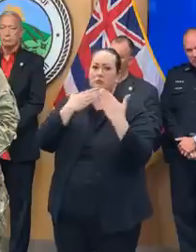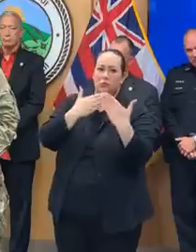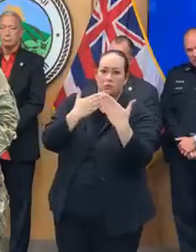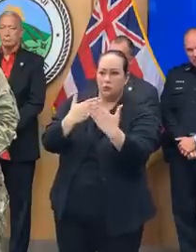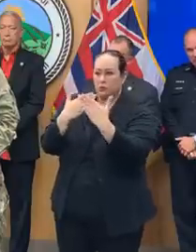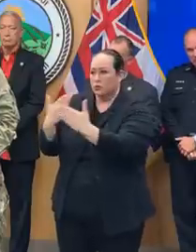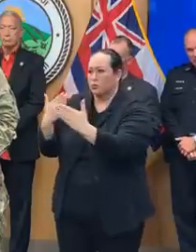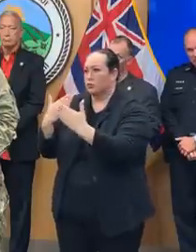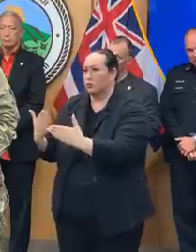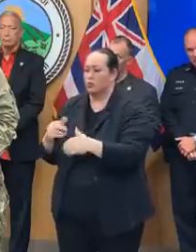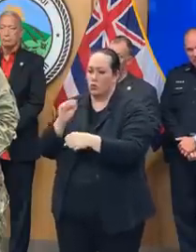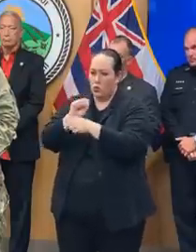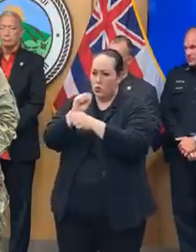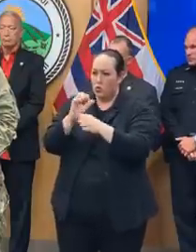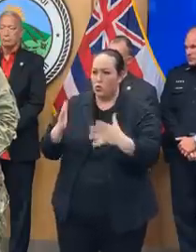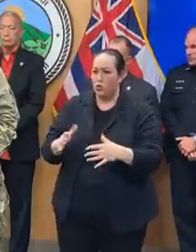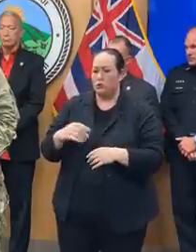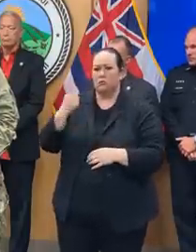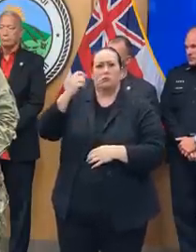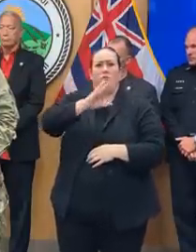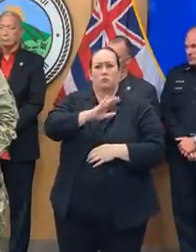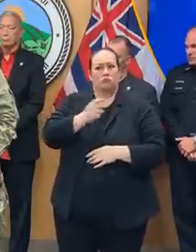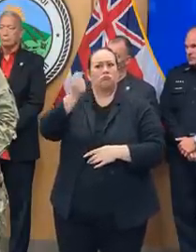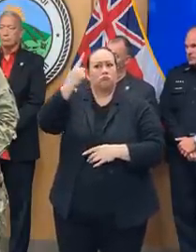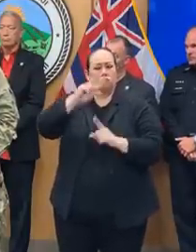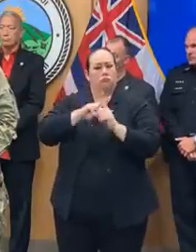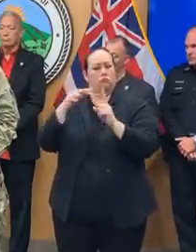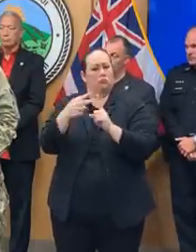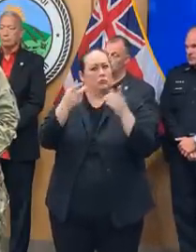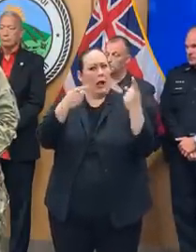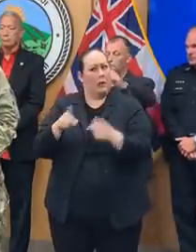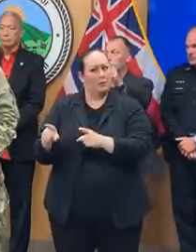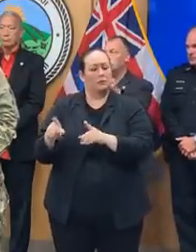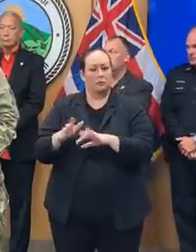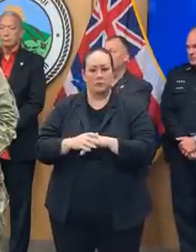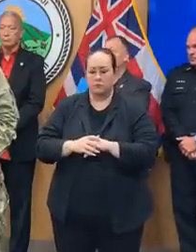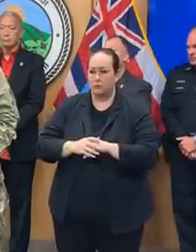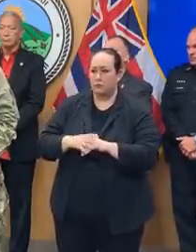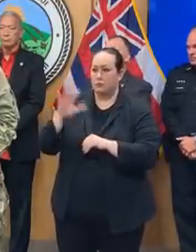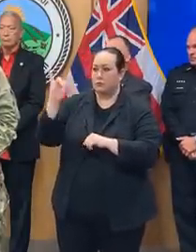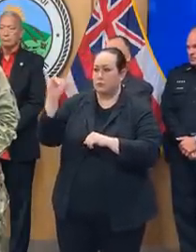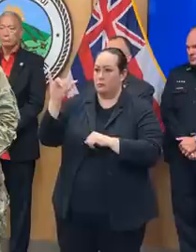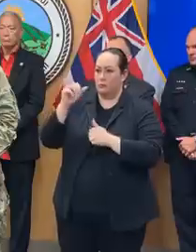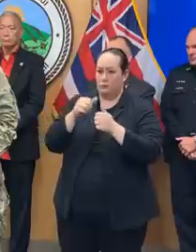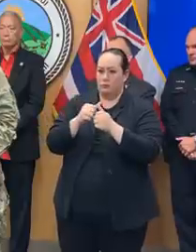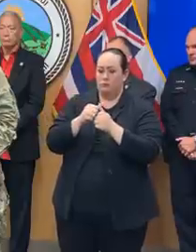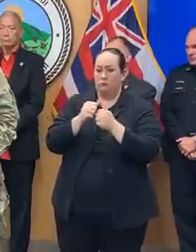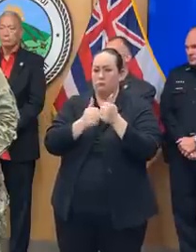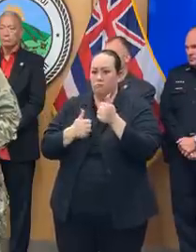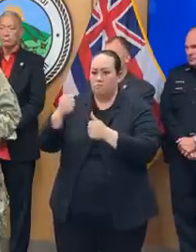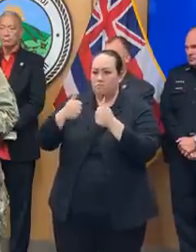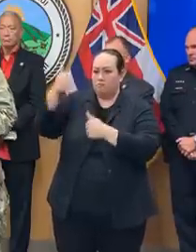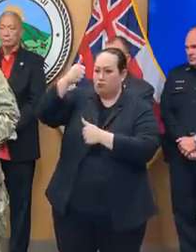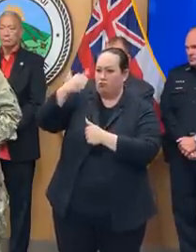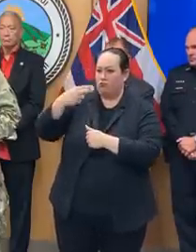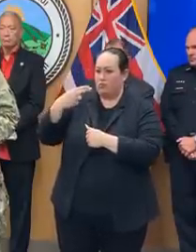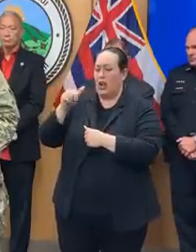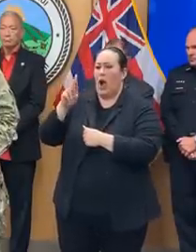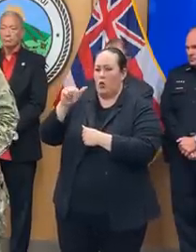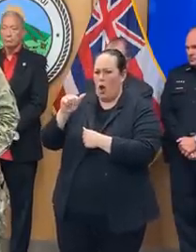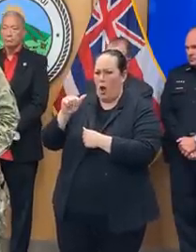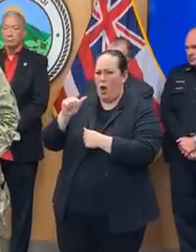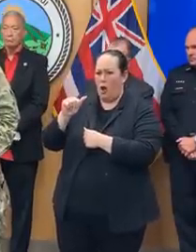has a really good perception of what's happening. He also was accompanied by Major General Kenneth Hart. You see